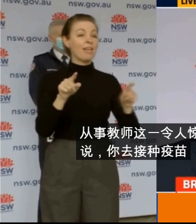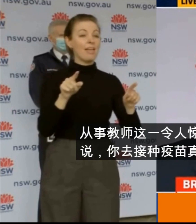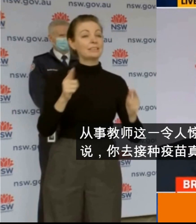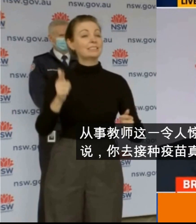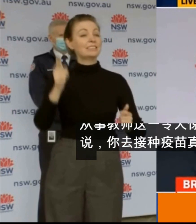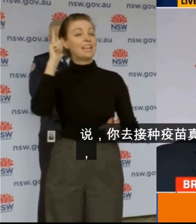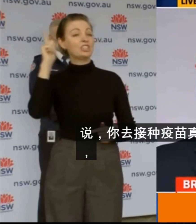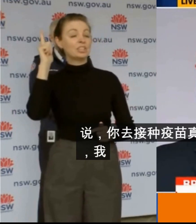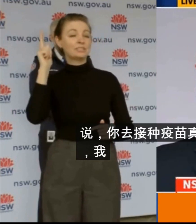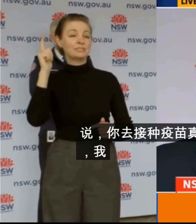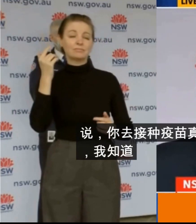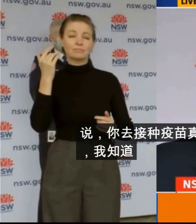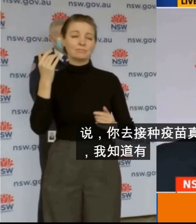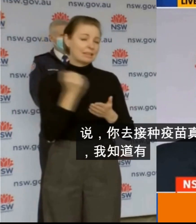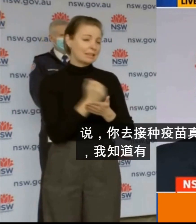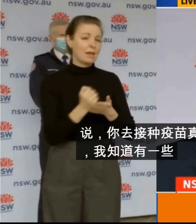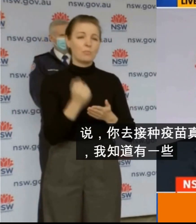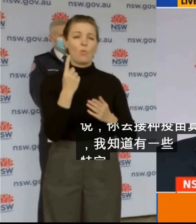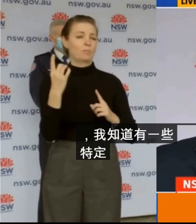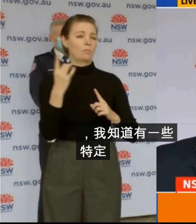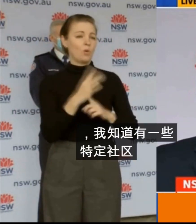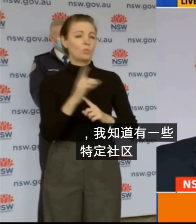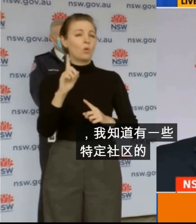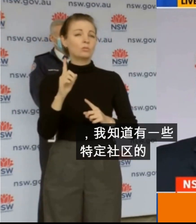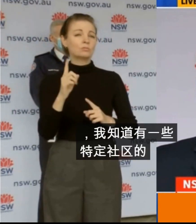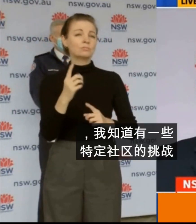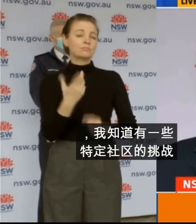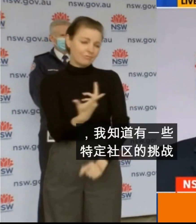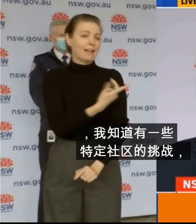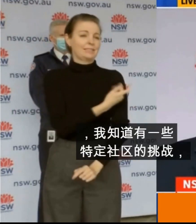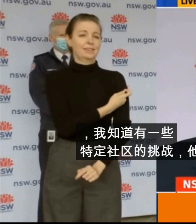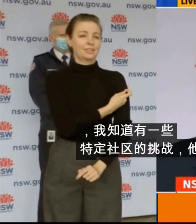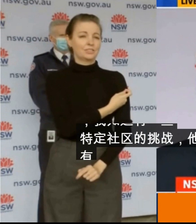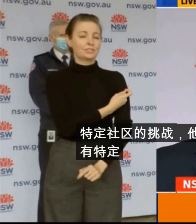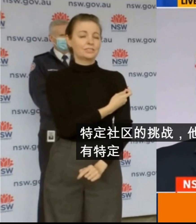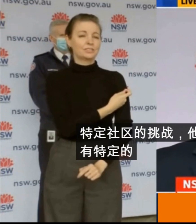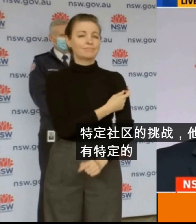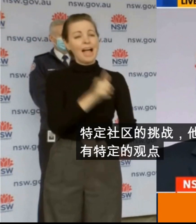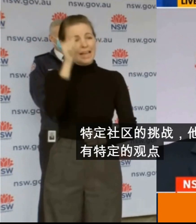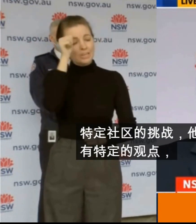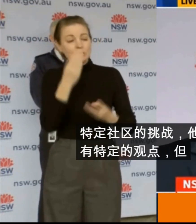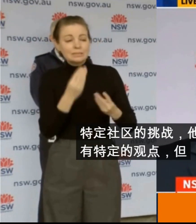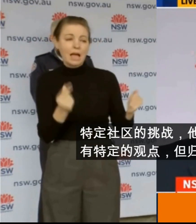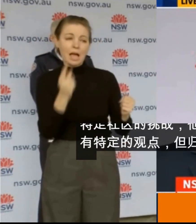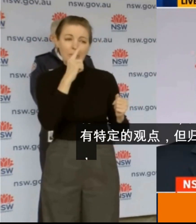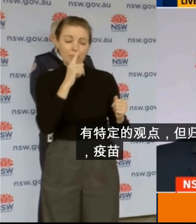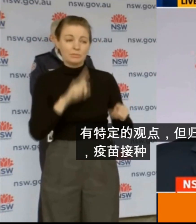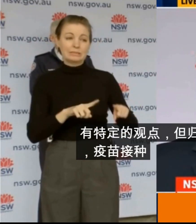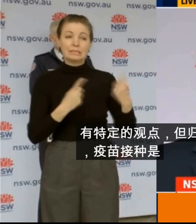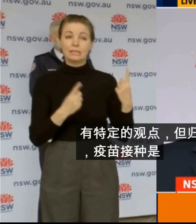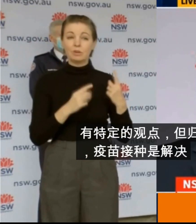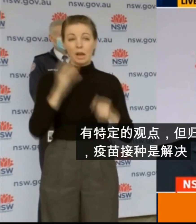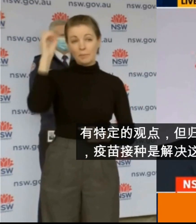really is essential that you go and get vaccinated. And I know there's some challenges in particular communities who have particular views, but at the end of the